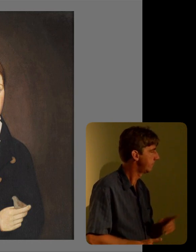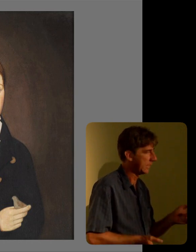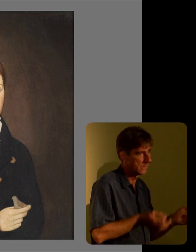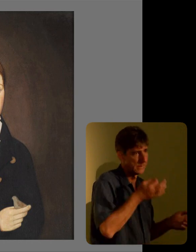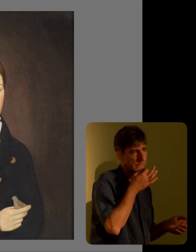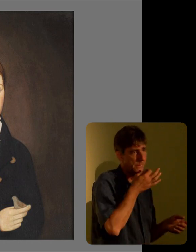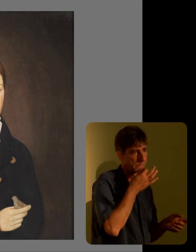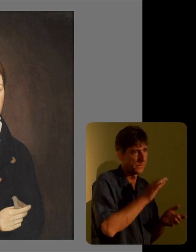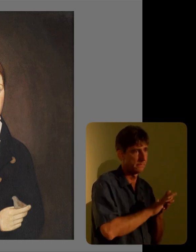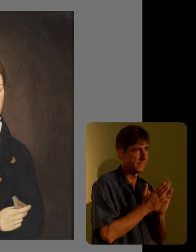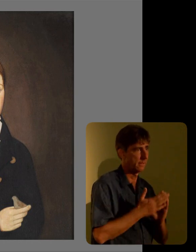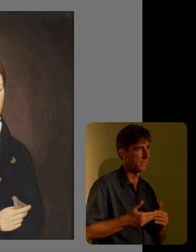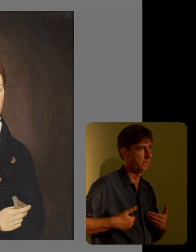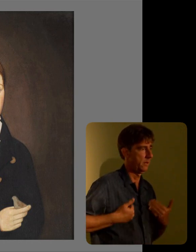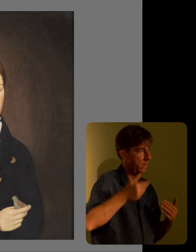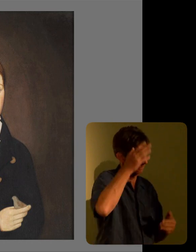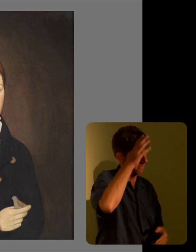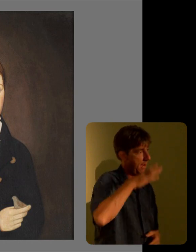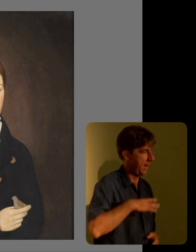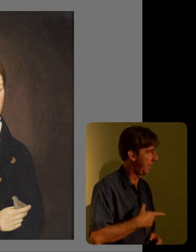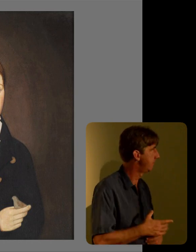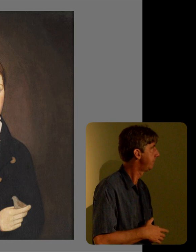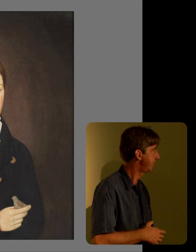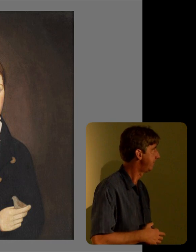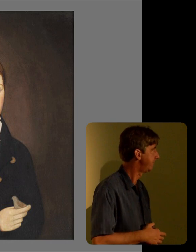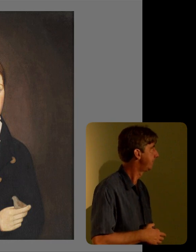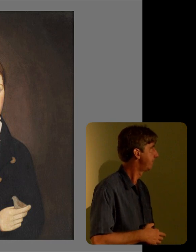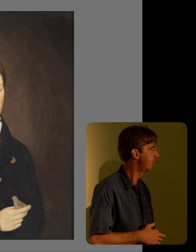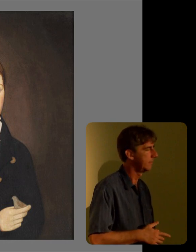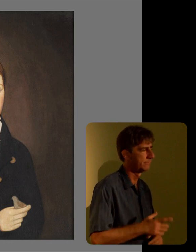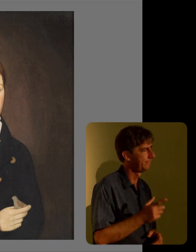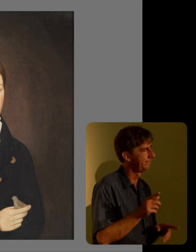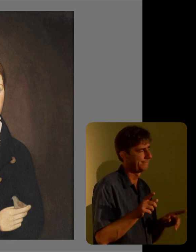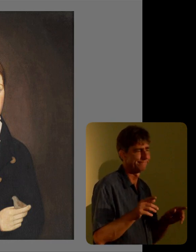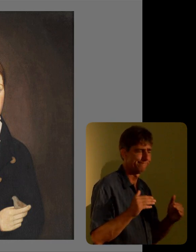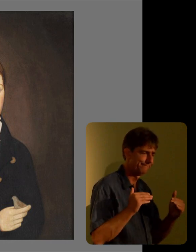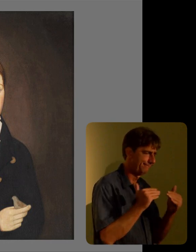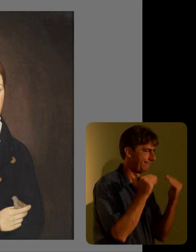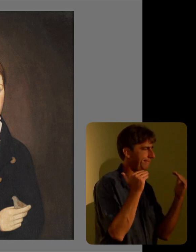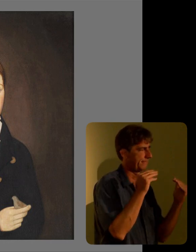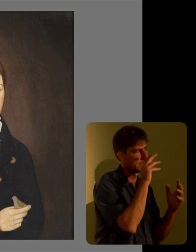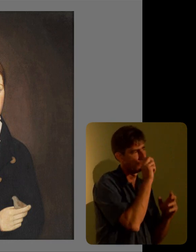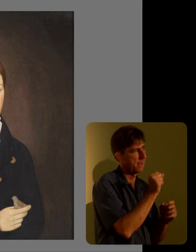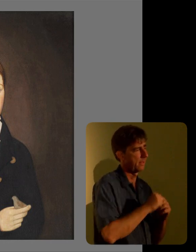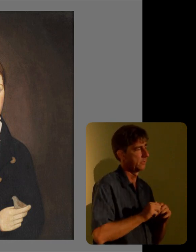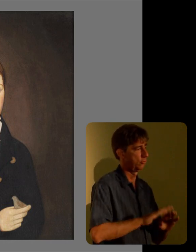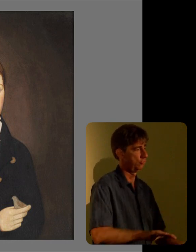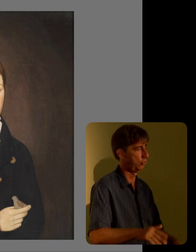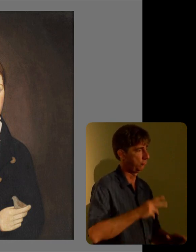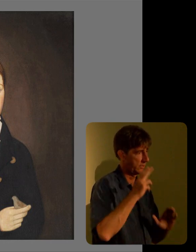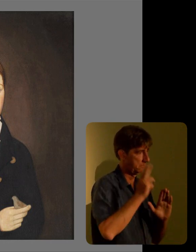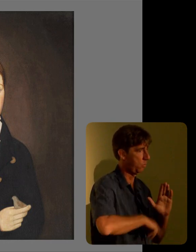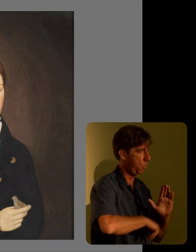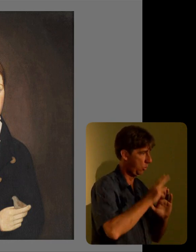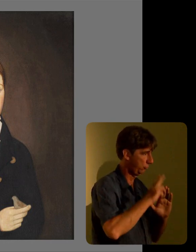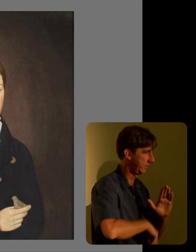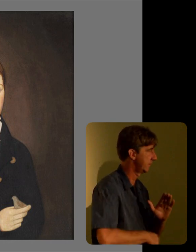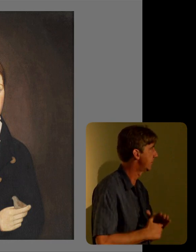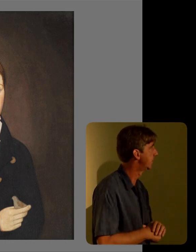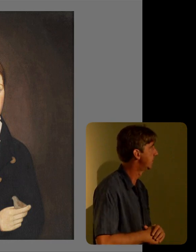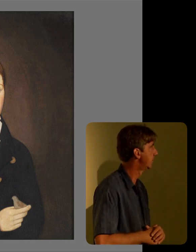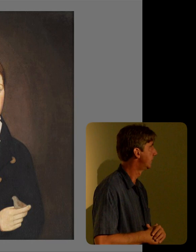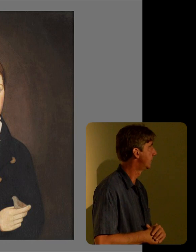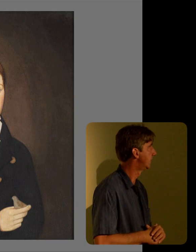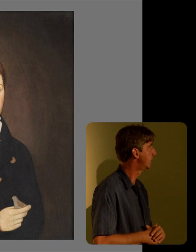man, and just as compelling as the children's portraits, and as I said, very forthright in this case, even